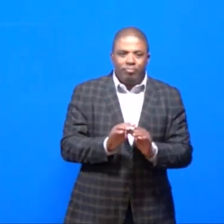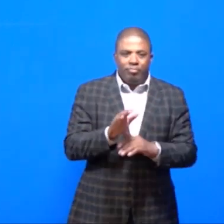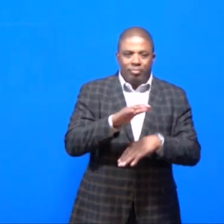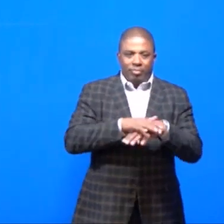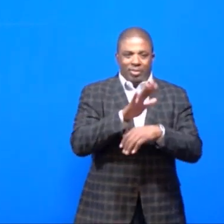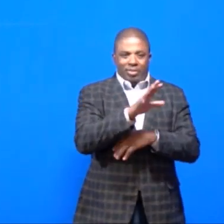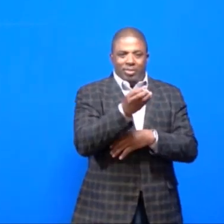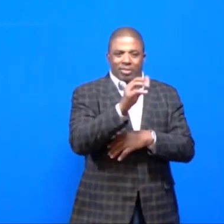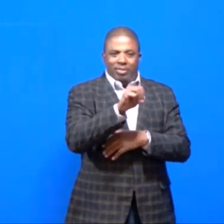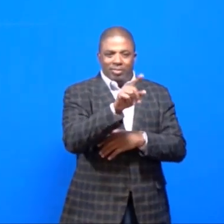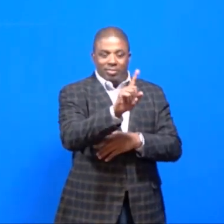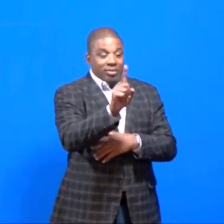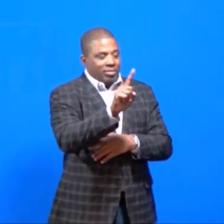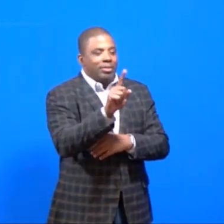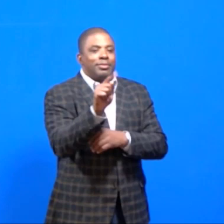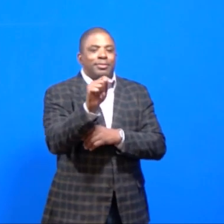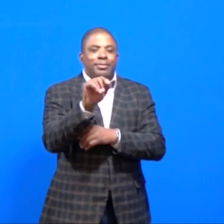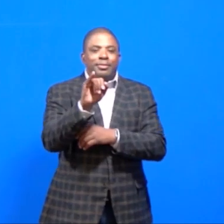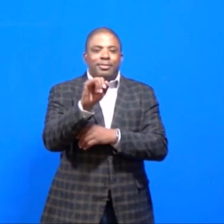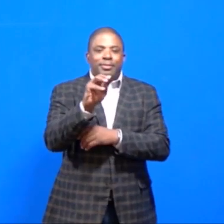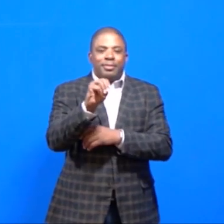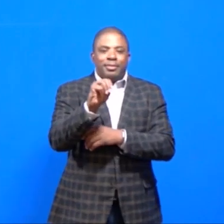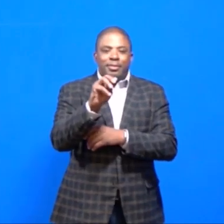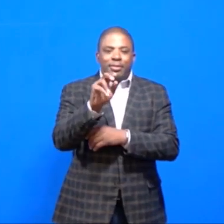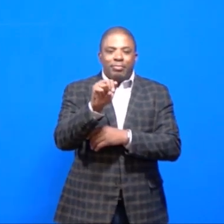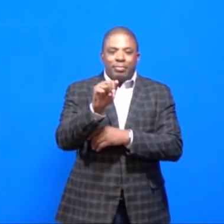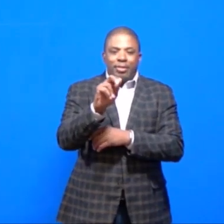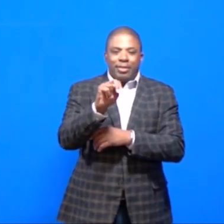Joshua was buried on his own estate at